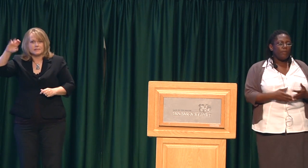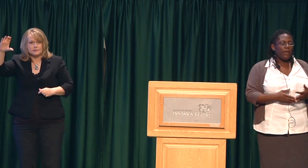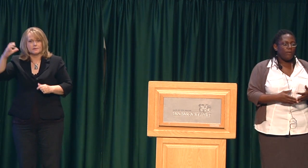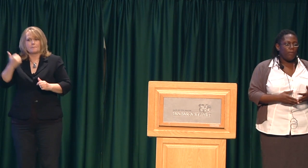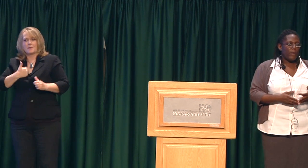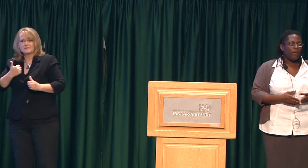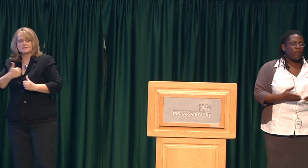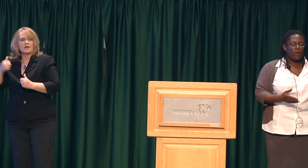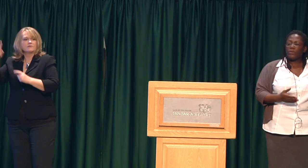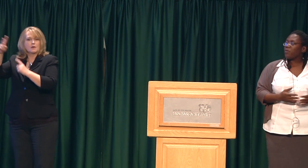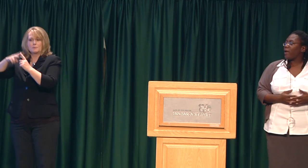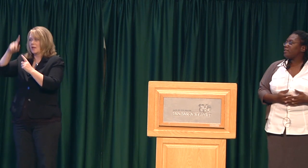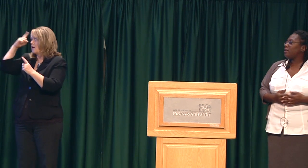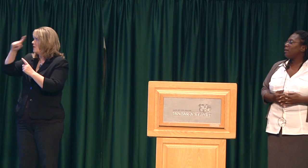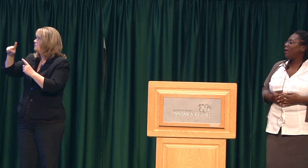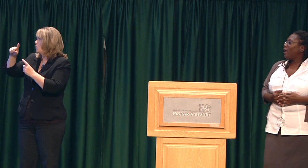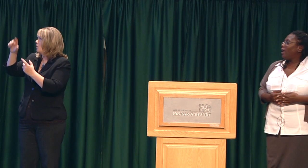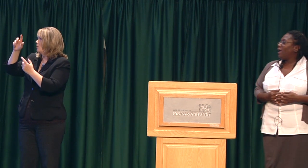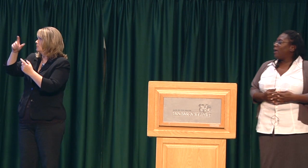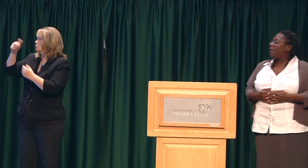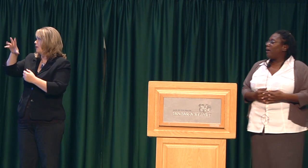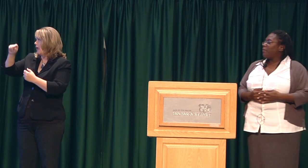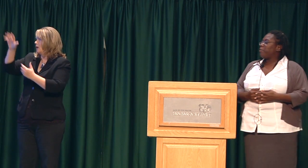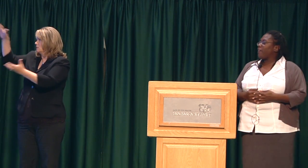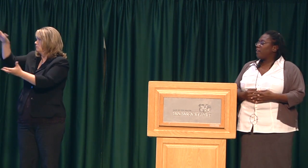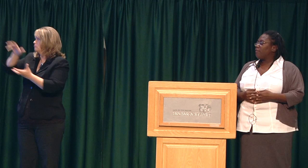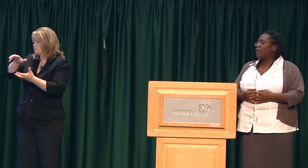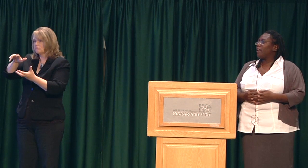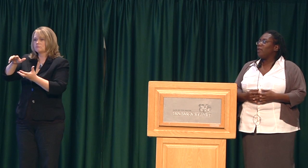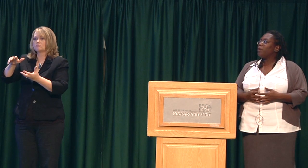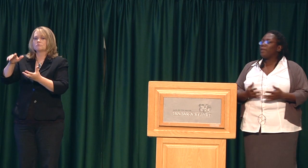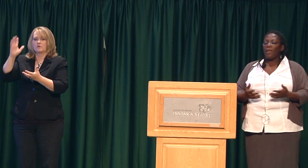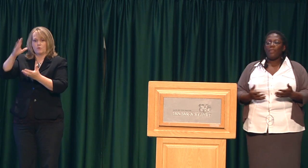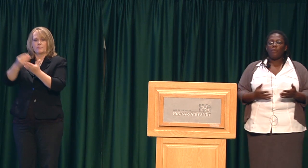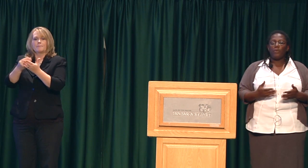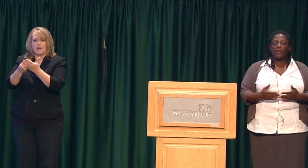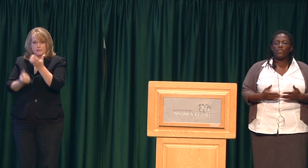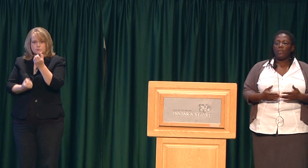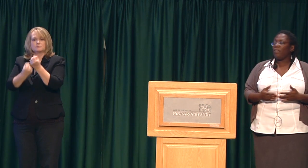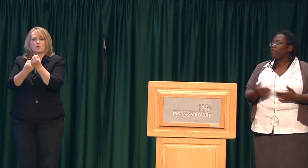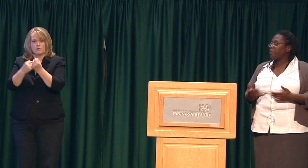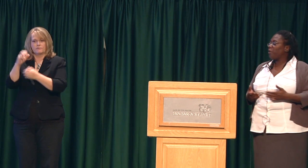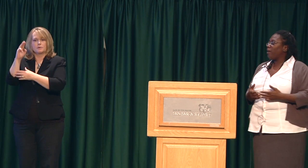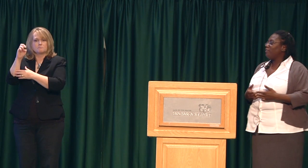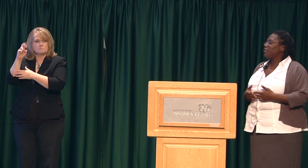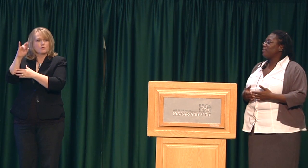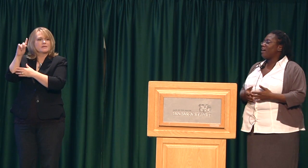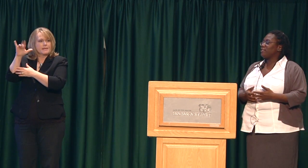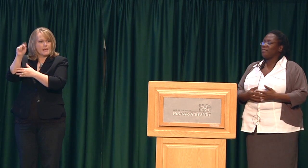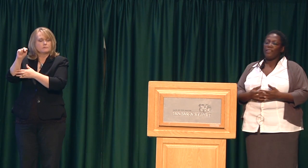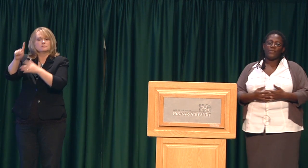applied for the Meridian Award and was granted, and that provided the funding. And then we began the production in February